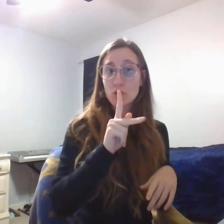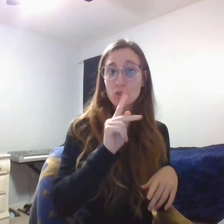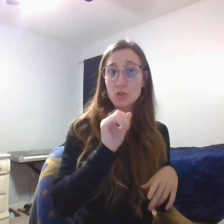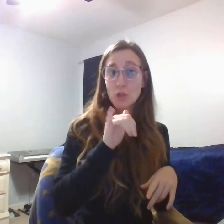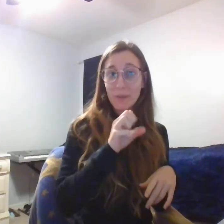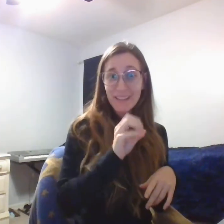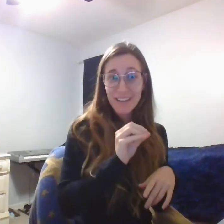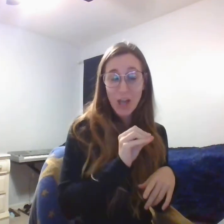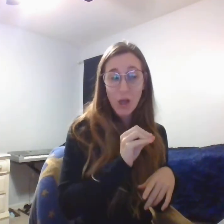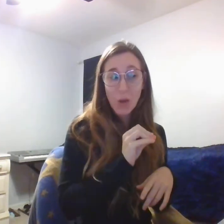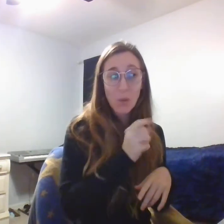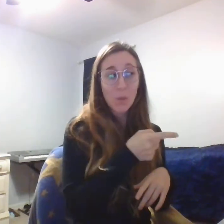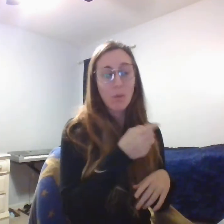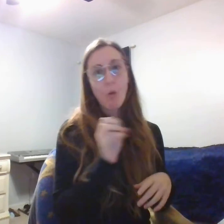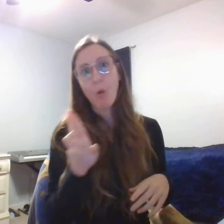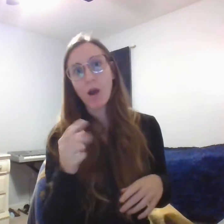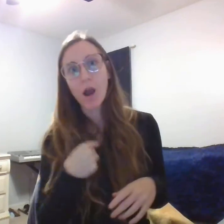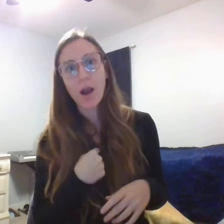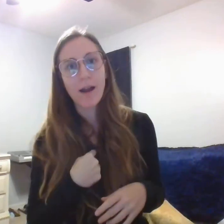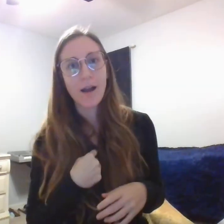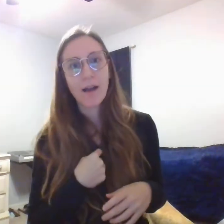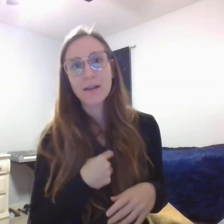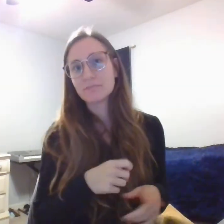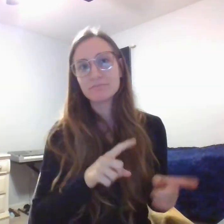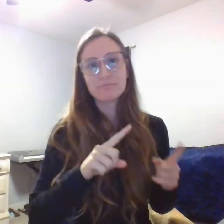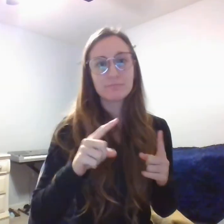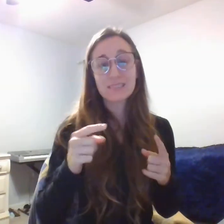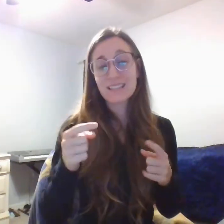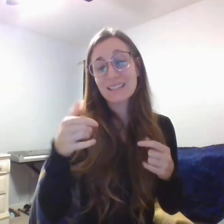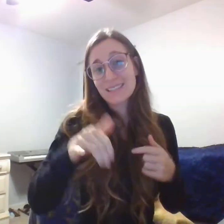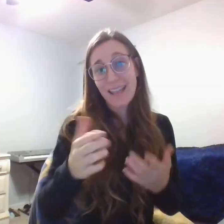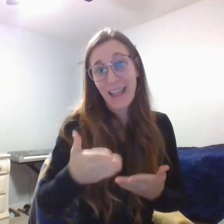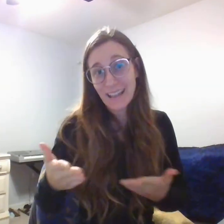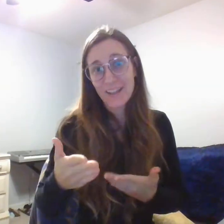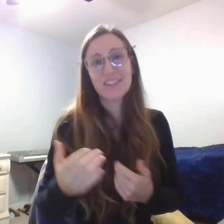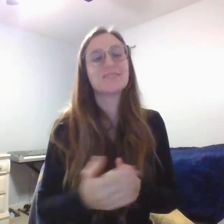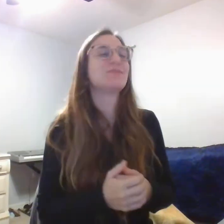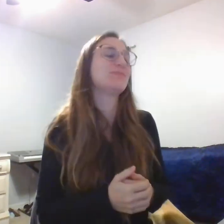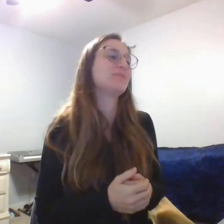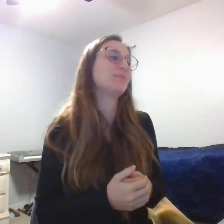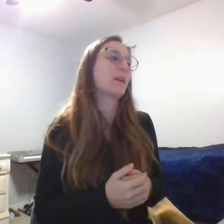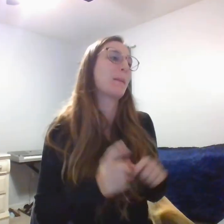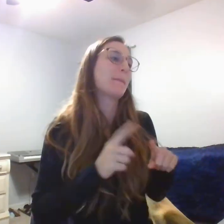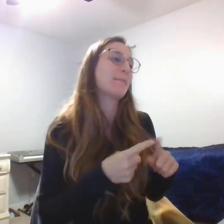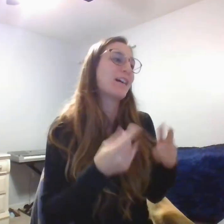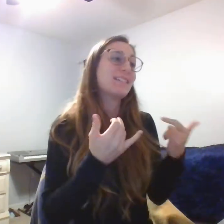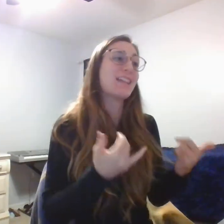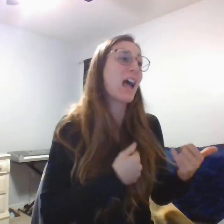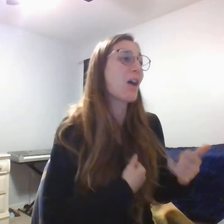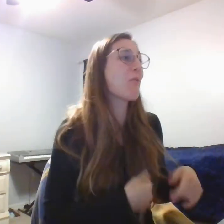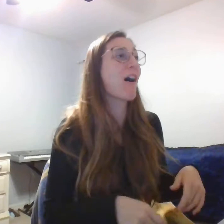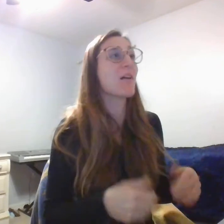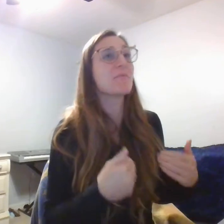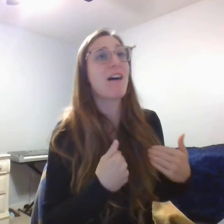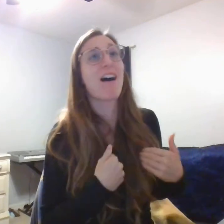to pursue. But at the current moment right now, I'm having a really great time hanging out with my friend. We saw some baby ducks